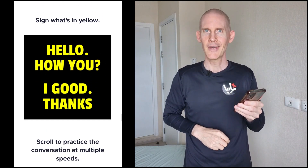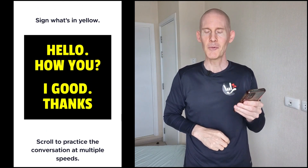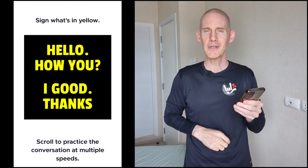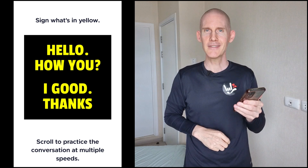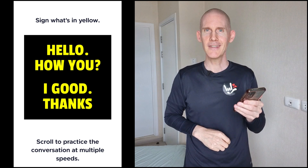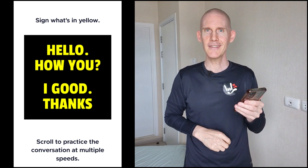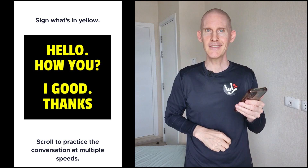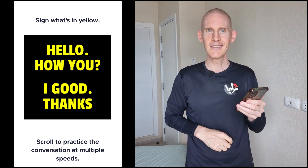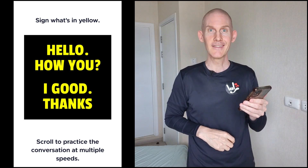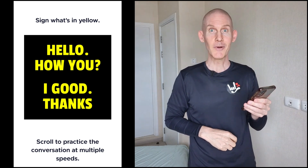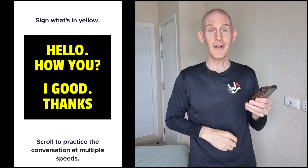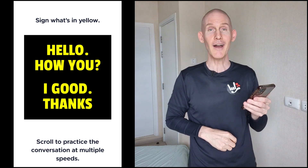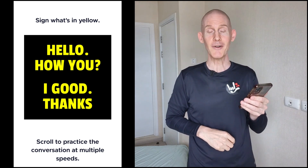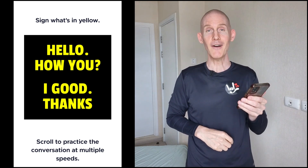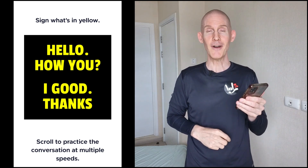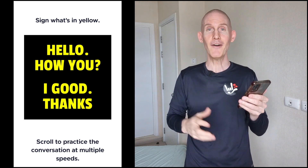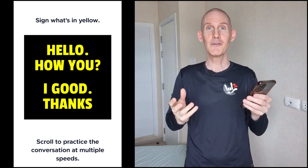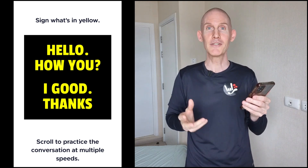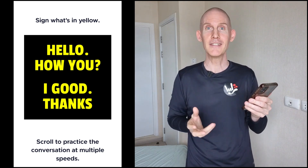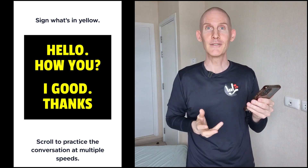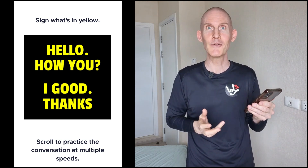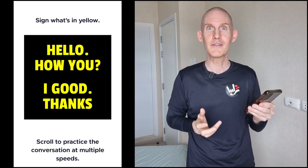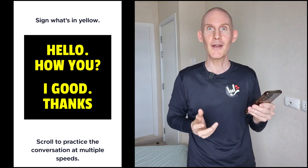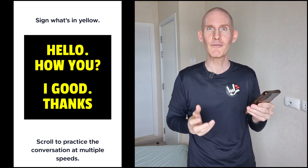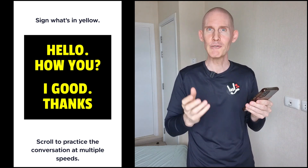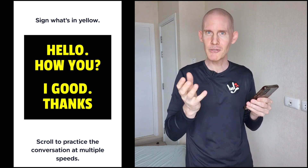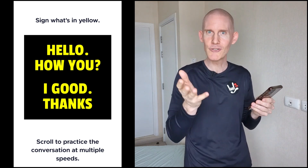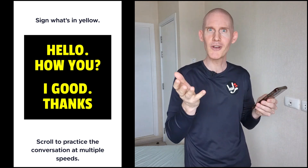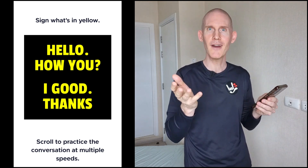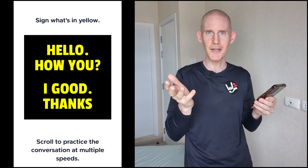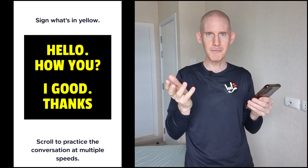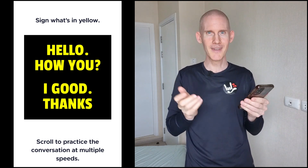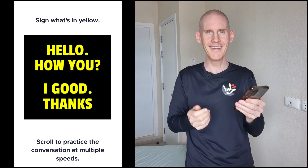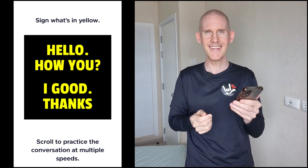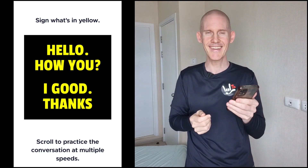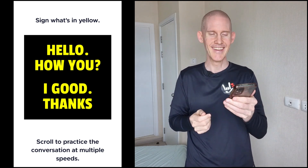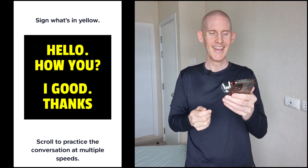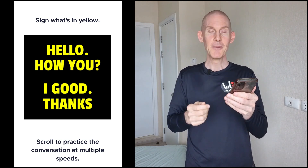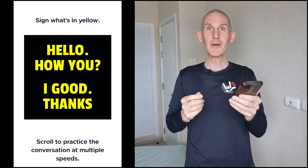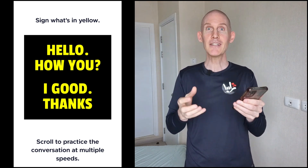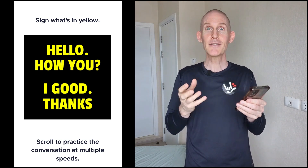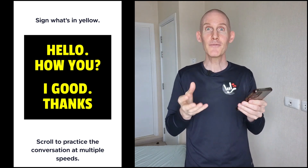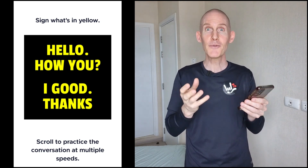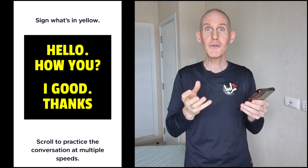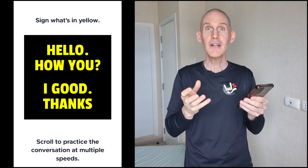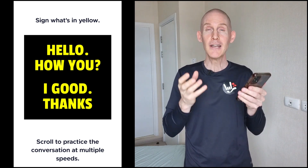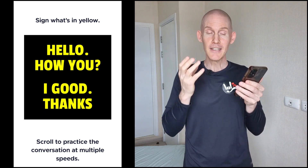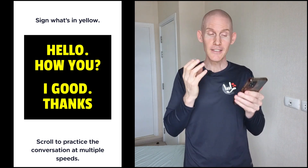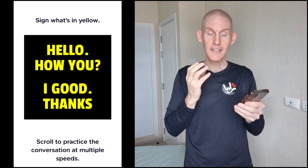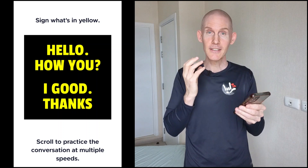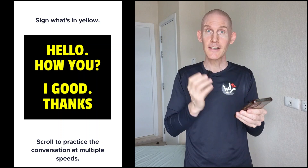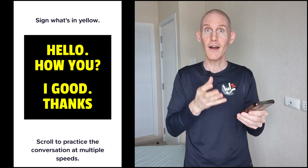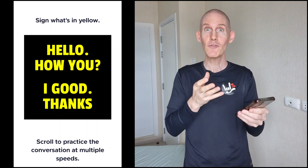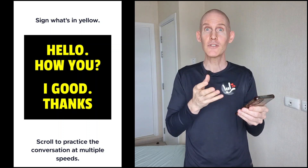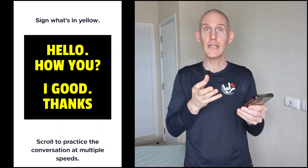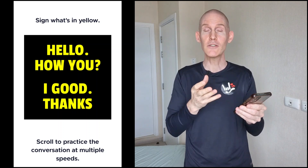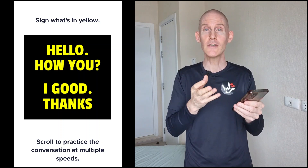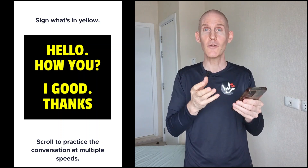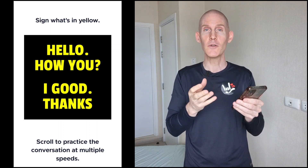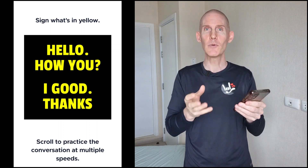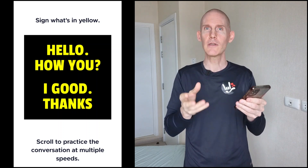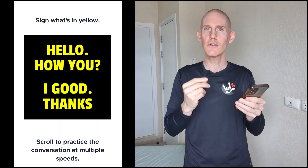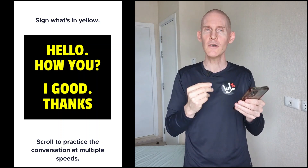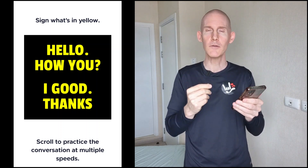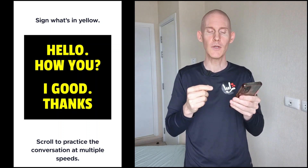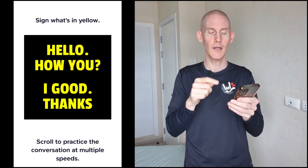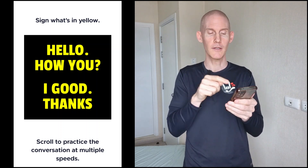And what is this? Well, obviously it's another time for you to shine, but it's the full conversation